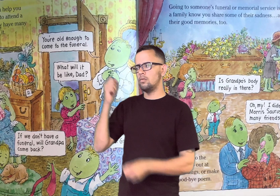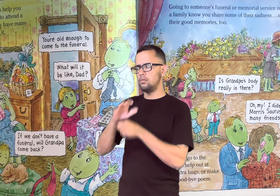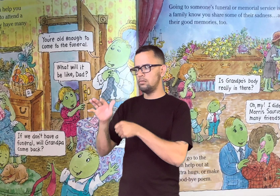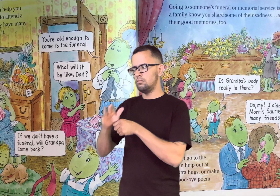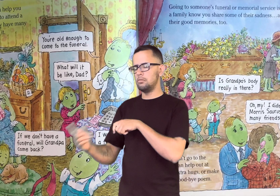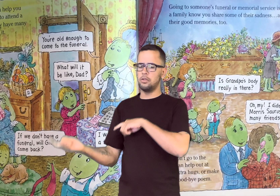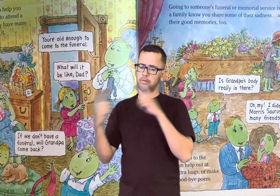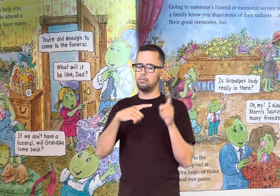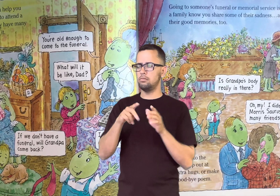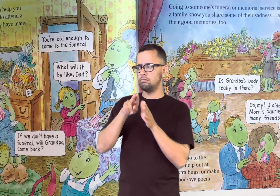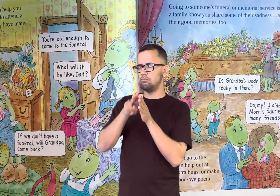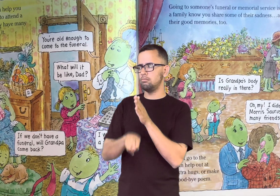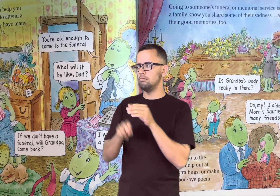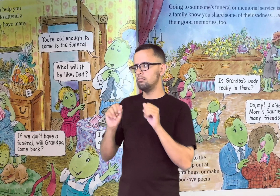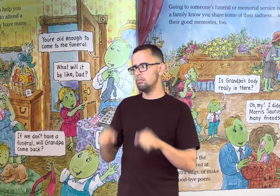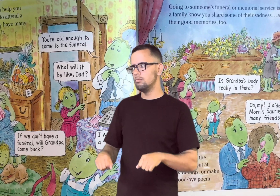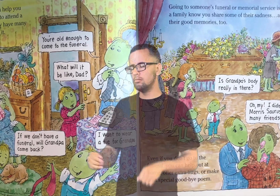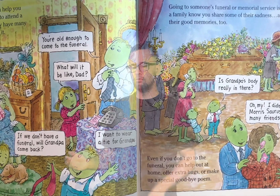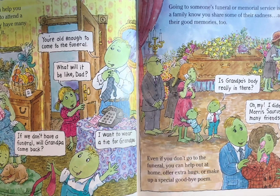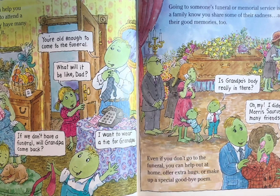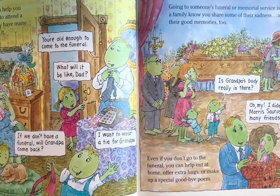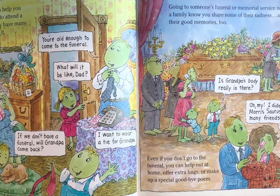You're old enough to come to the funeral.